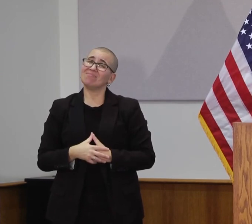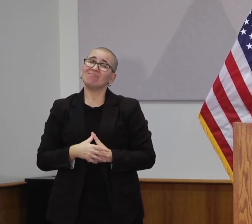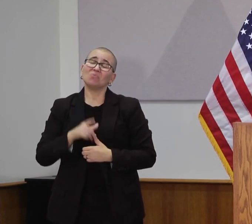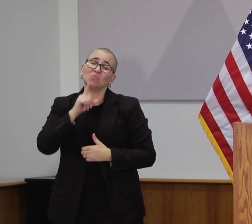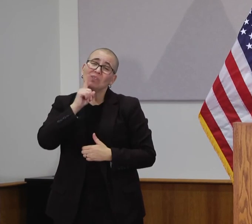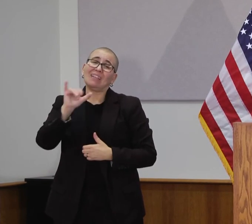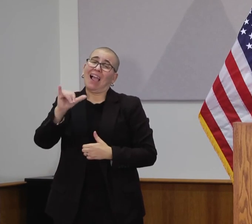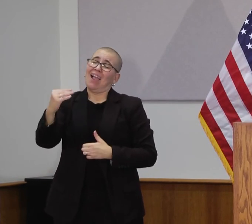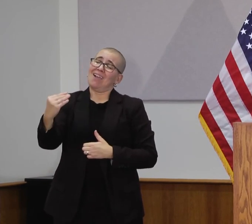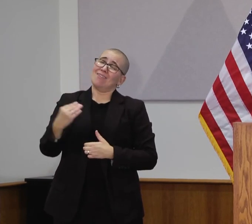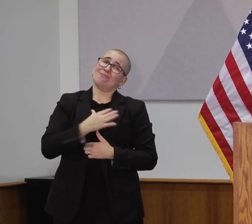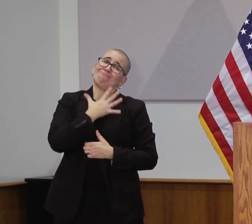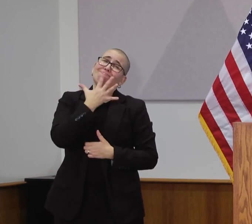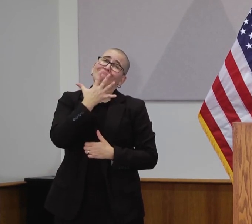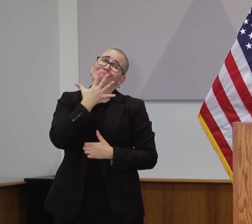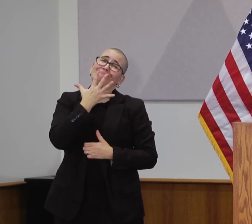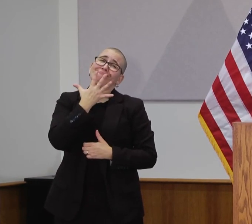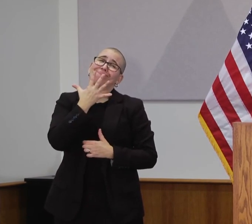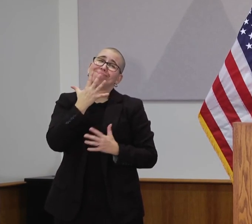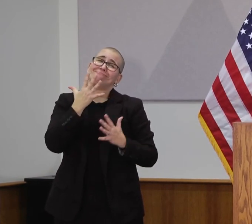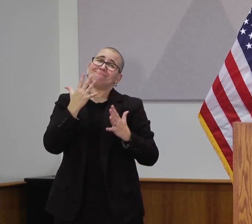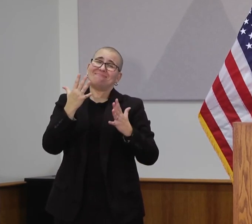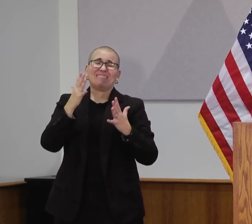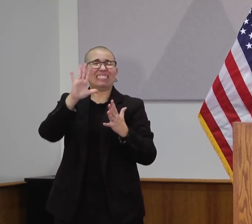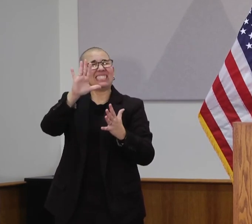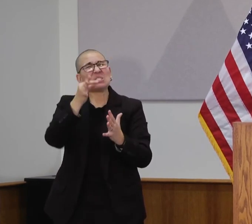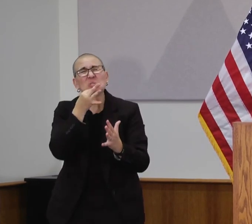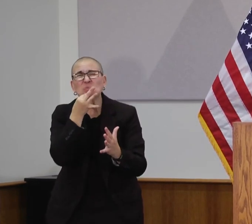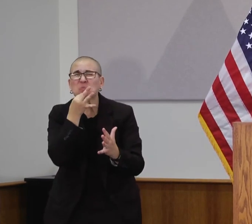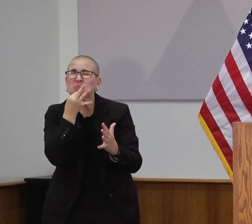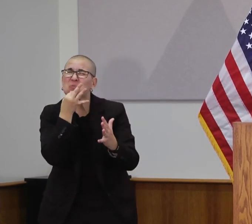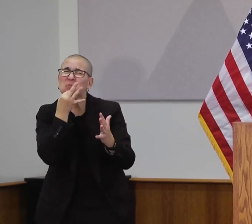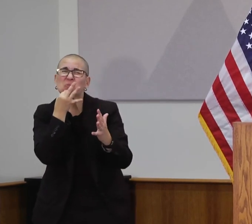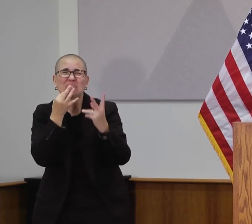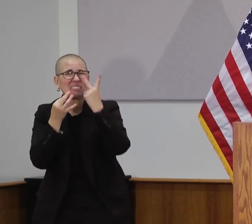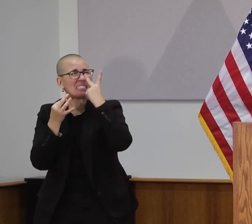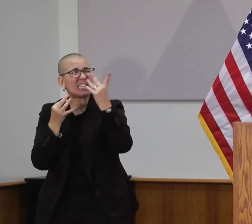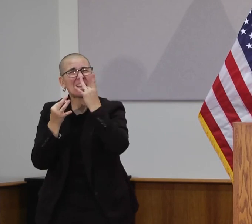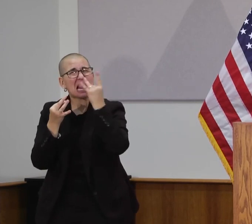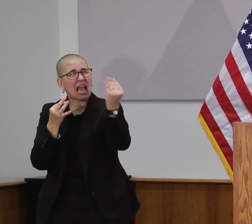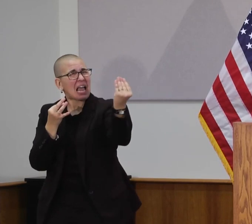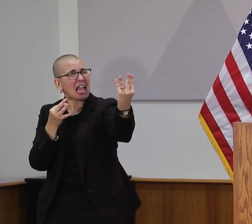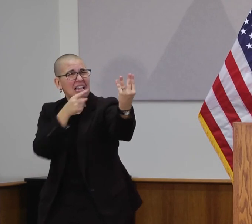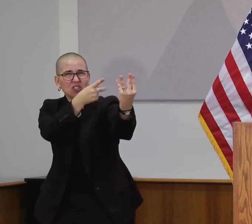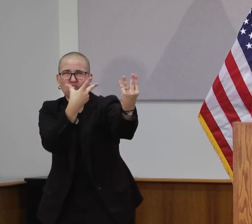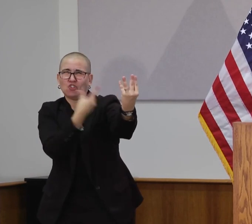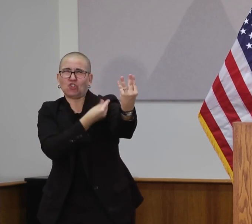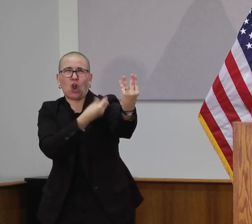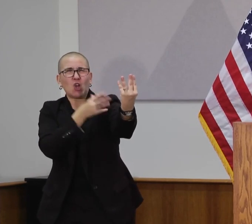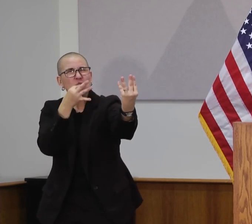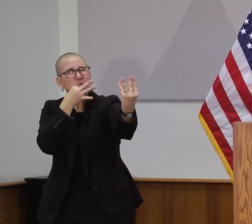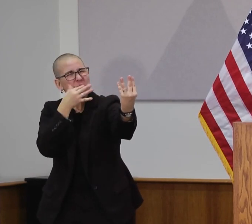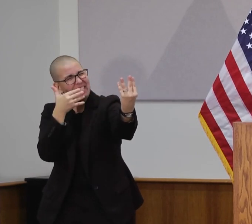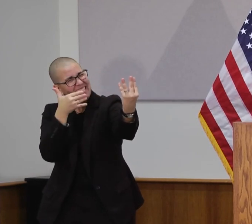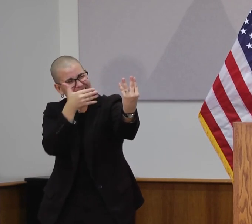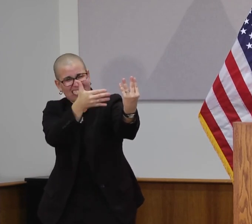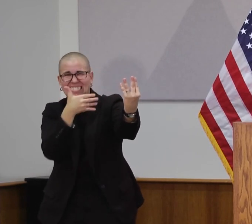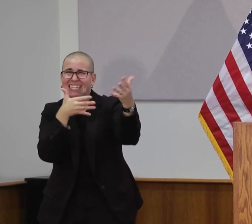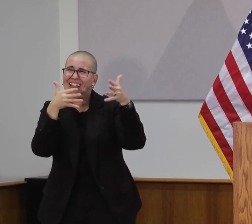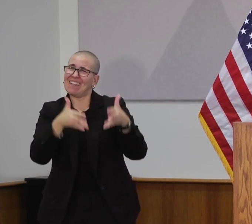There's a chance to do it. We have a responsibility to those who will care for us. And we get through this thing and think